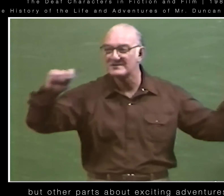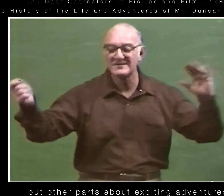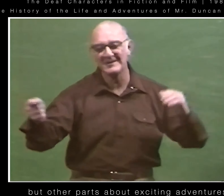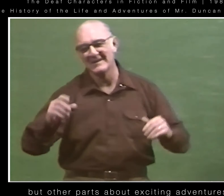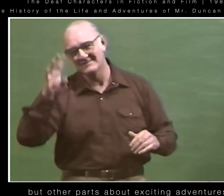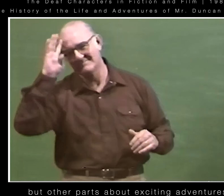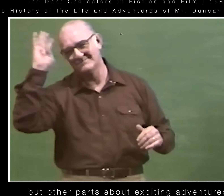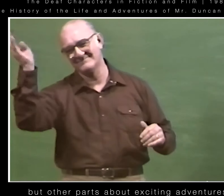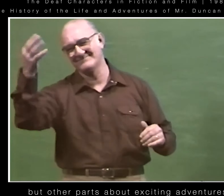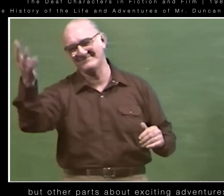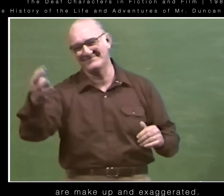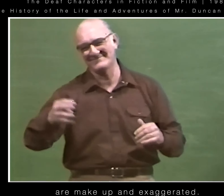adventures,